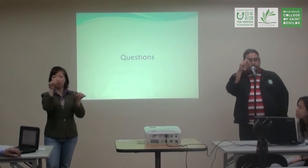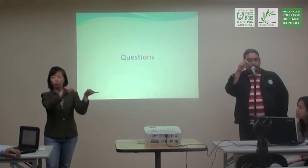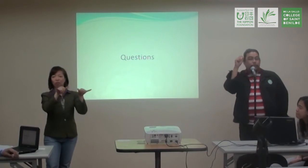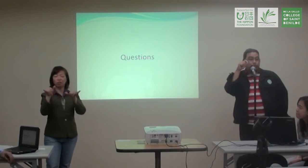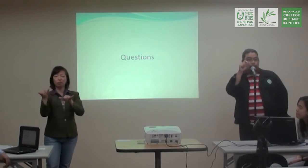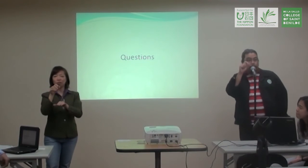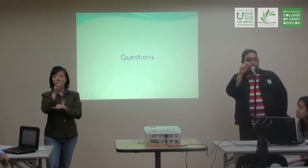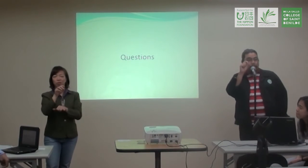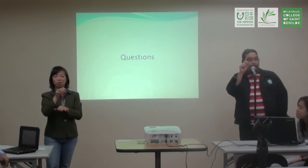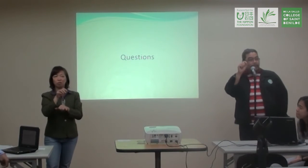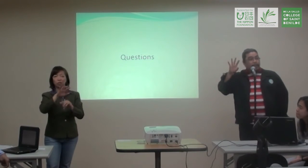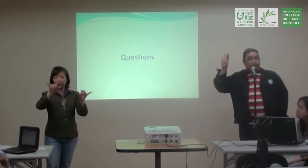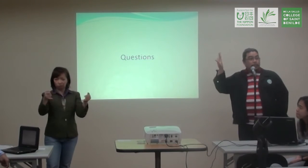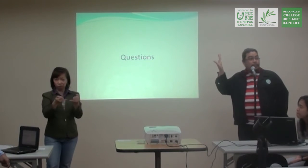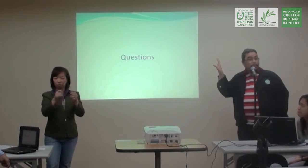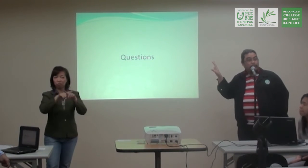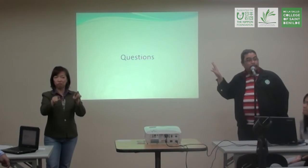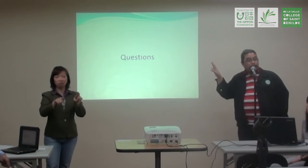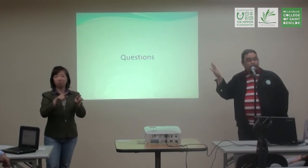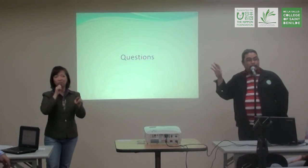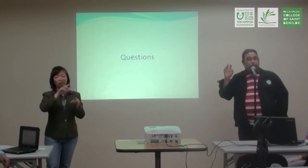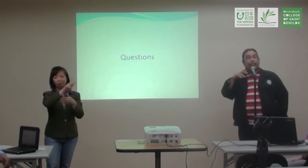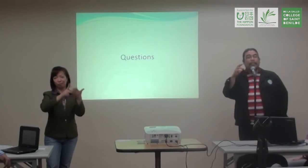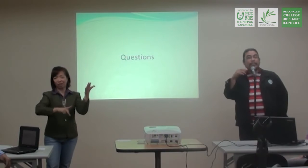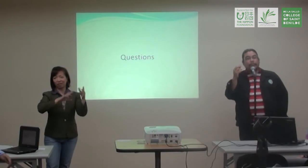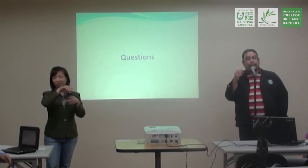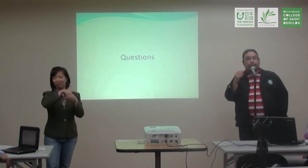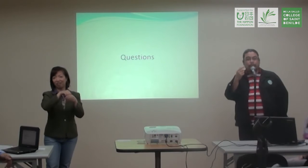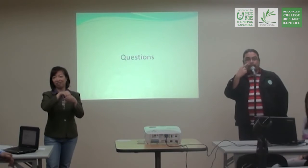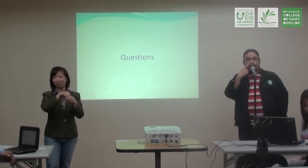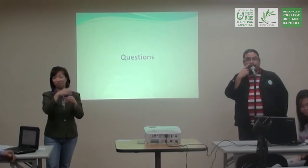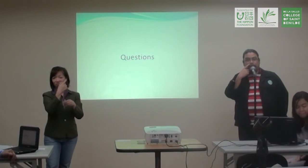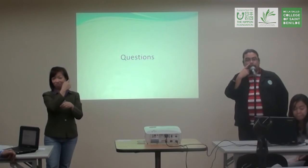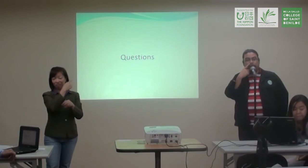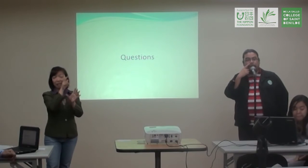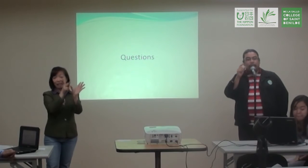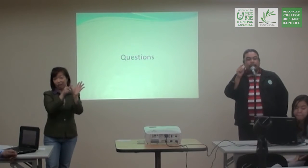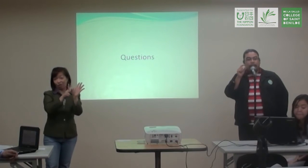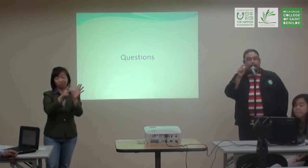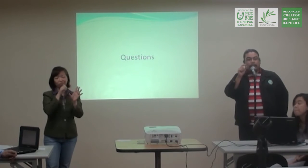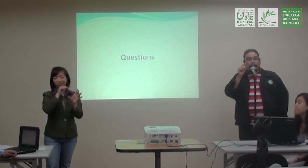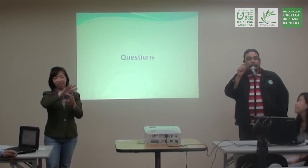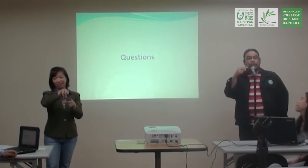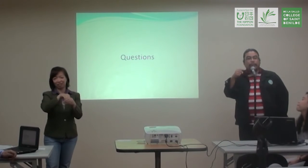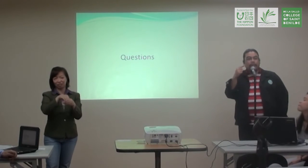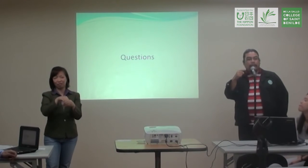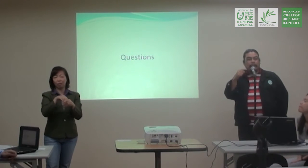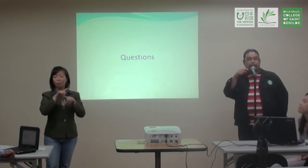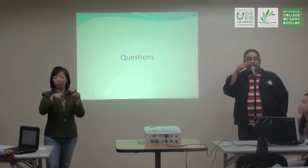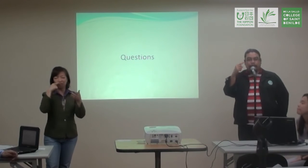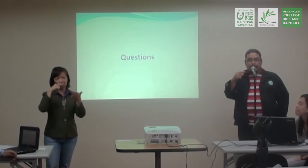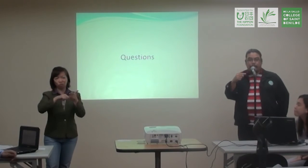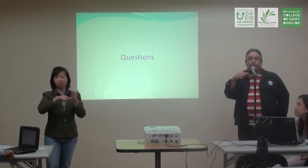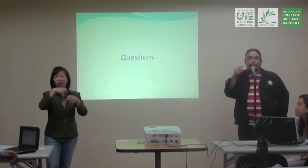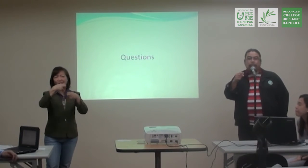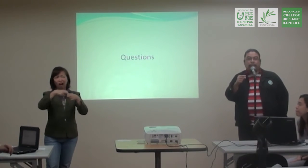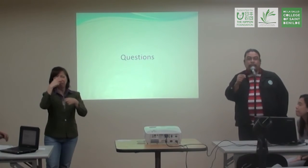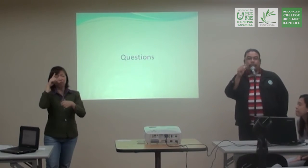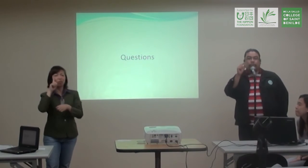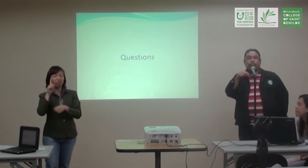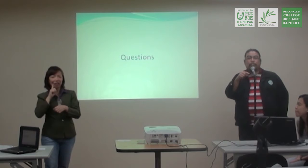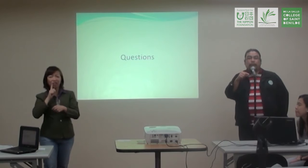measures also introduced, but it wasn't part of the study. What I did notice was, it was very hard for